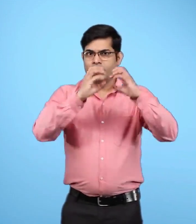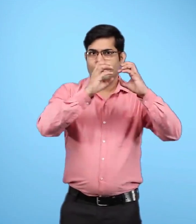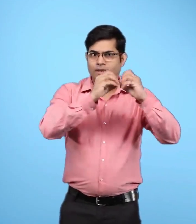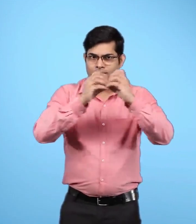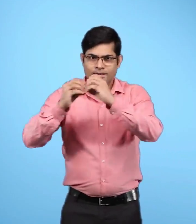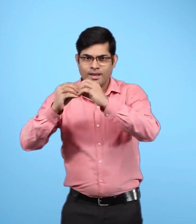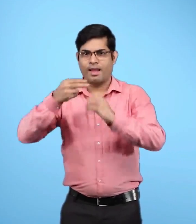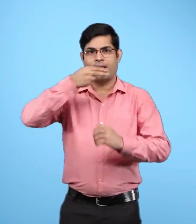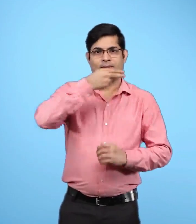Letters in names.